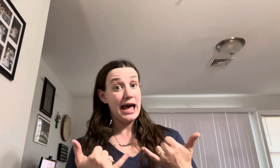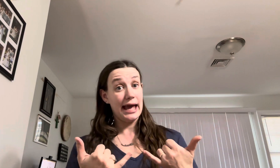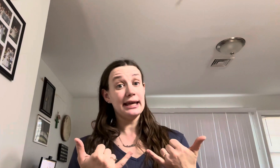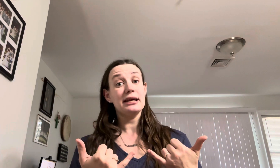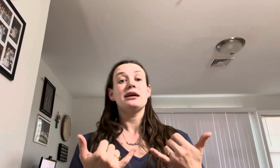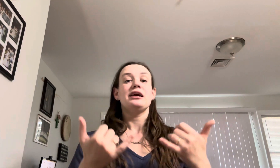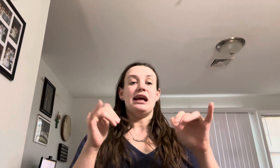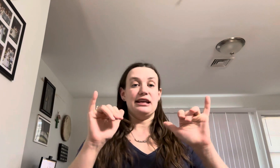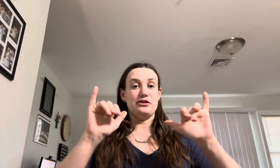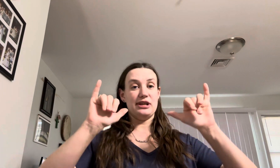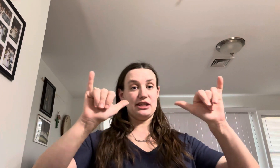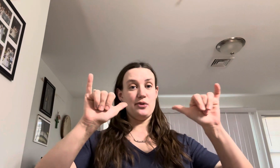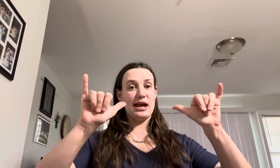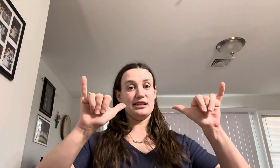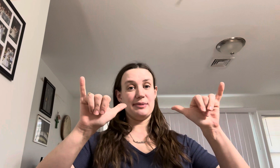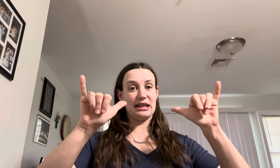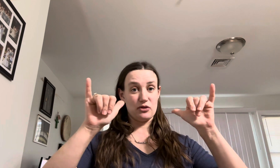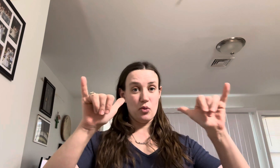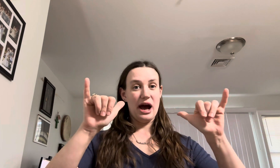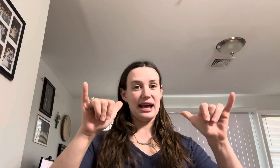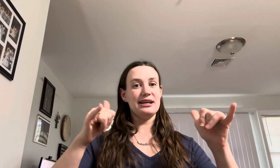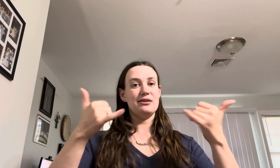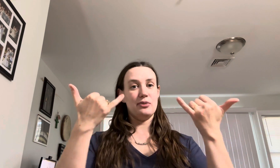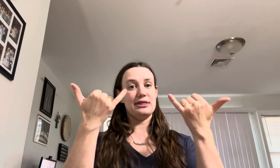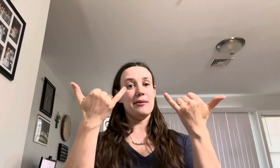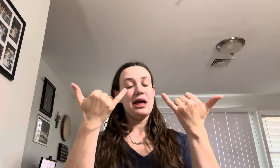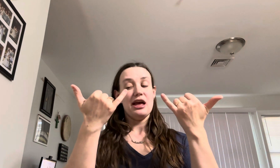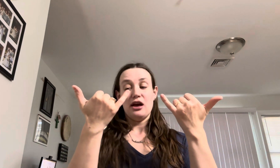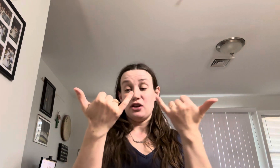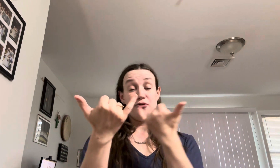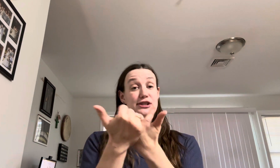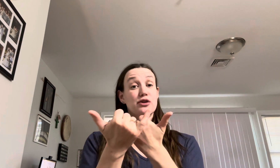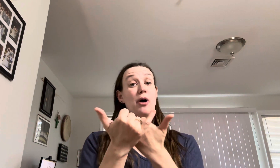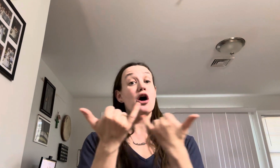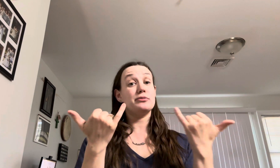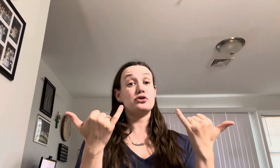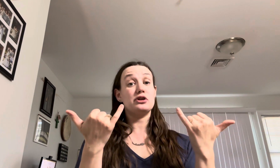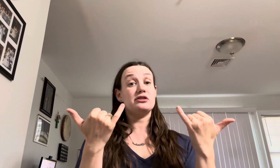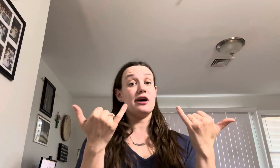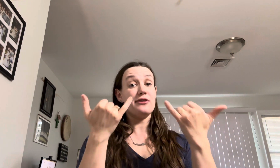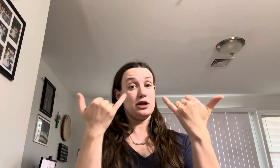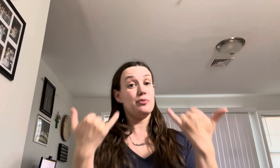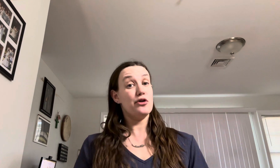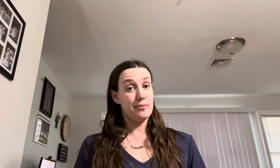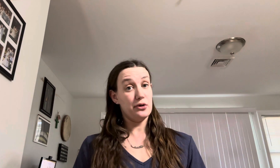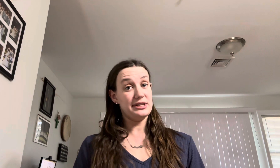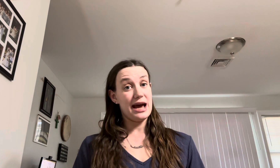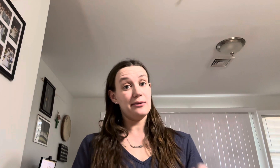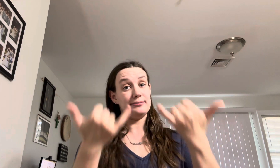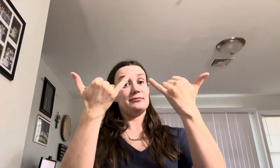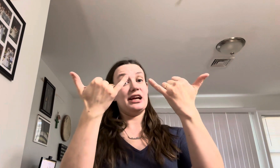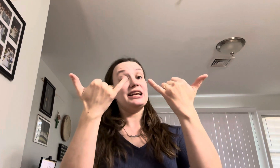today, is you take two hands, you make like the Y with them, you face your palms towards yourself, and you pull them both down, like